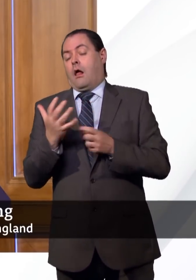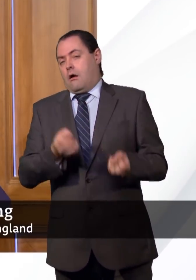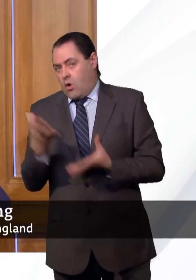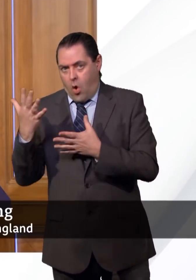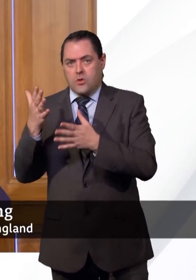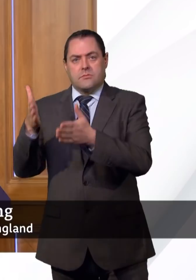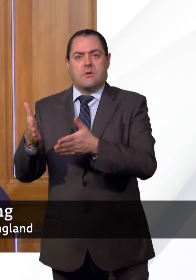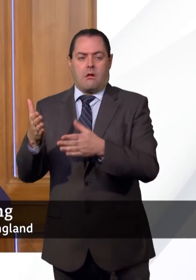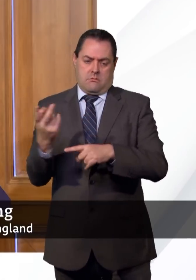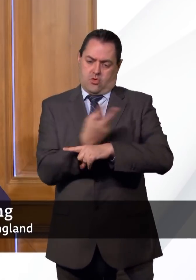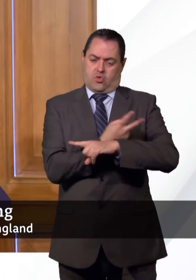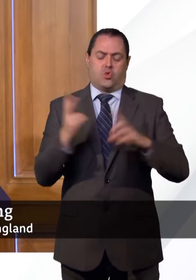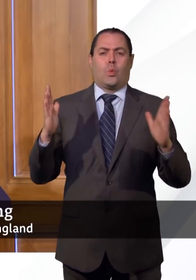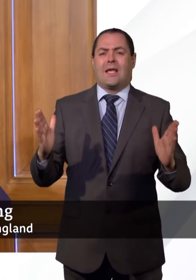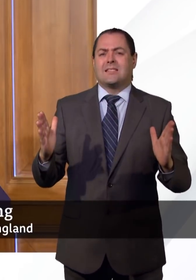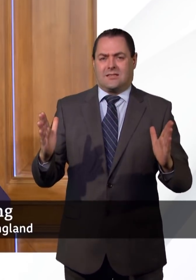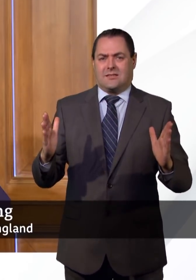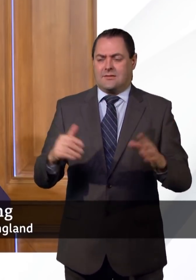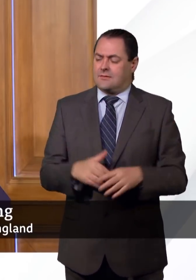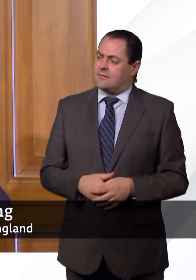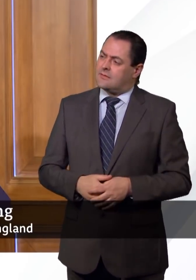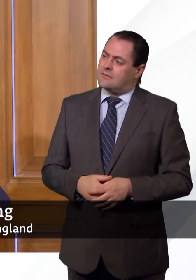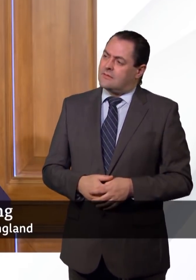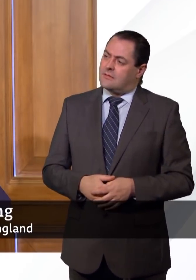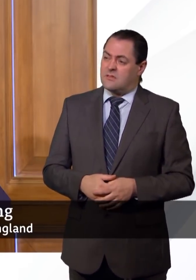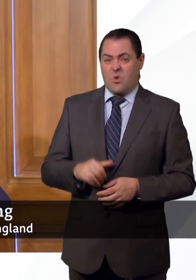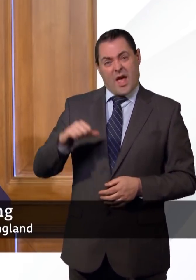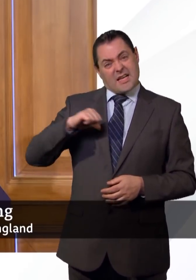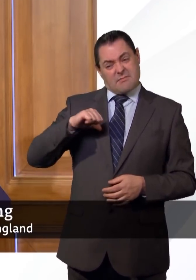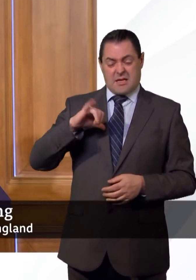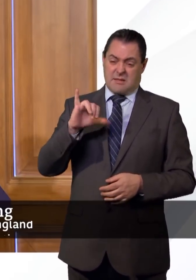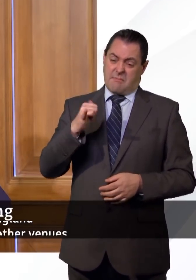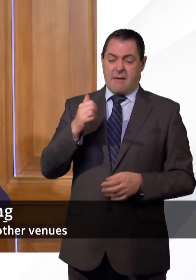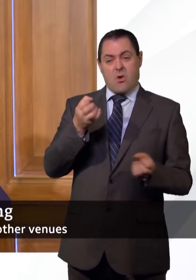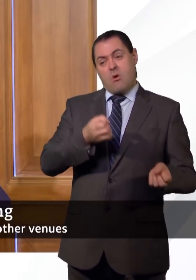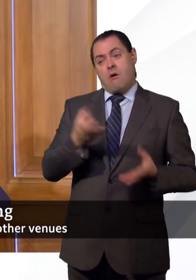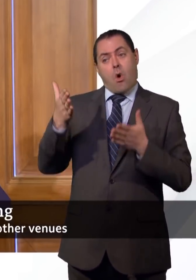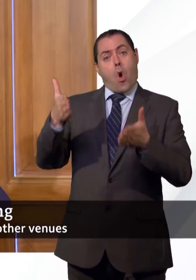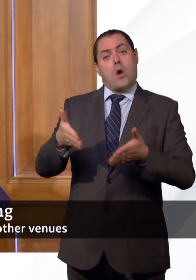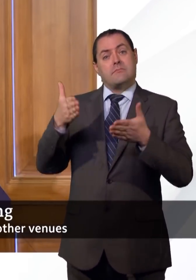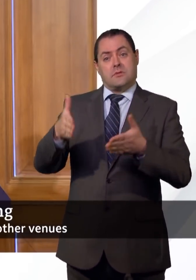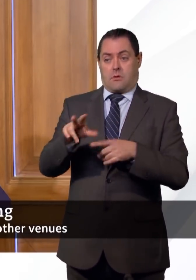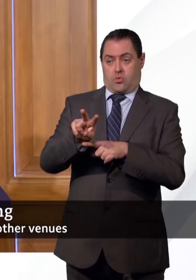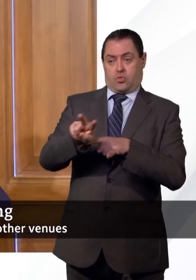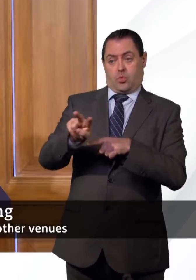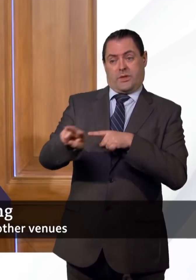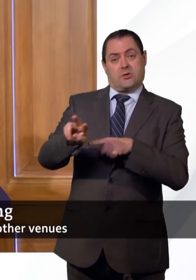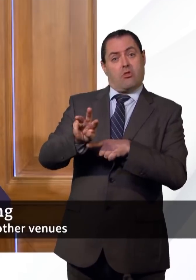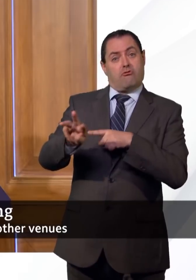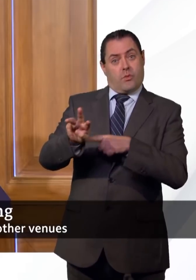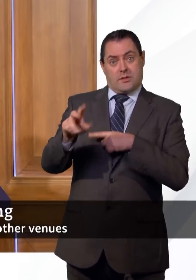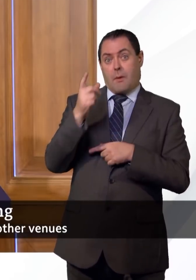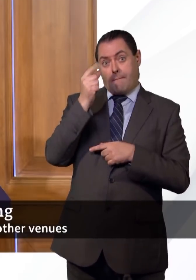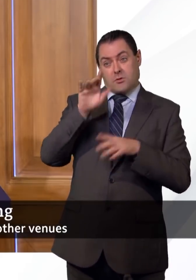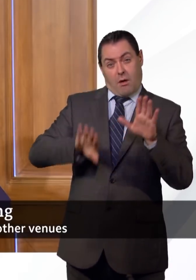these cases, that the case rates in hospital will start to go up for a number of probably 2 to 3 weeks. And in